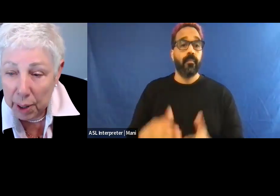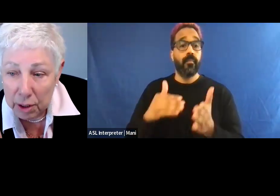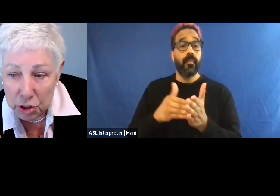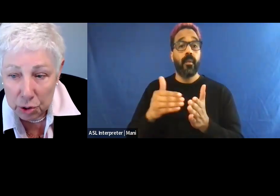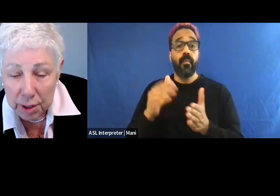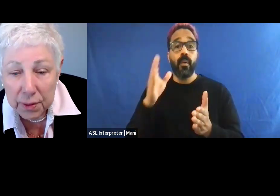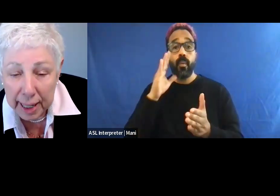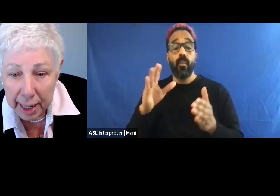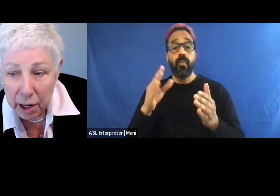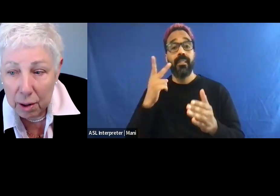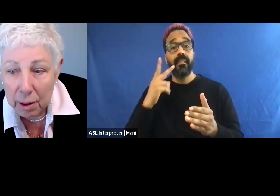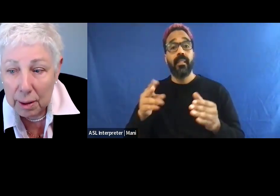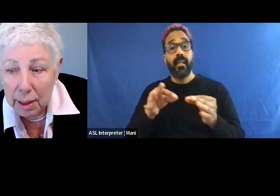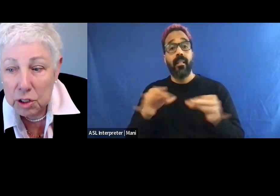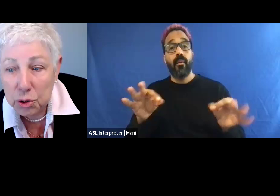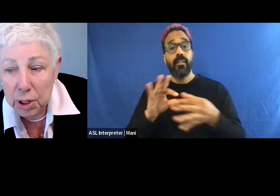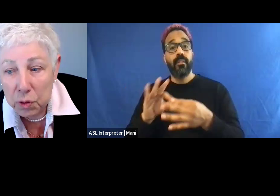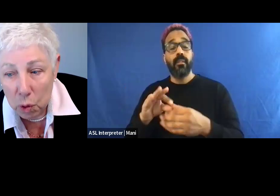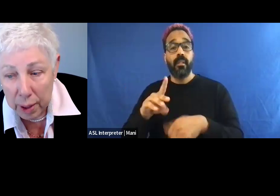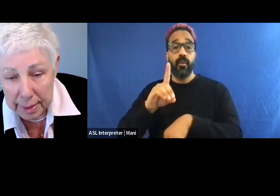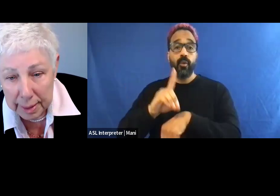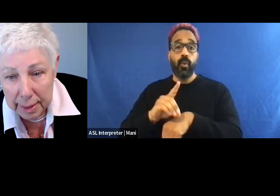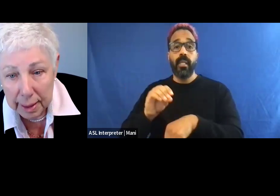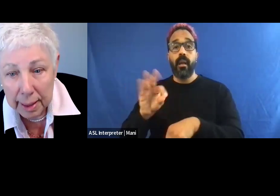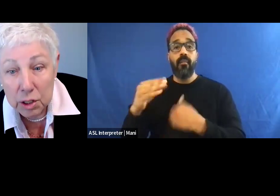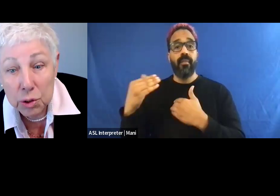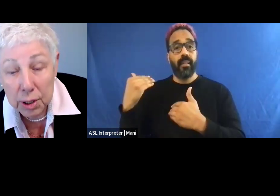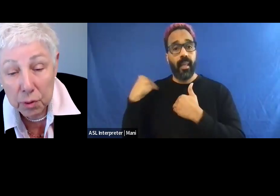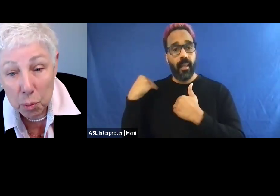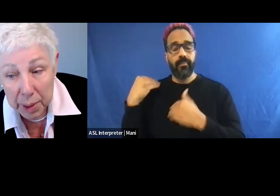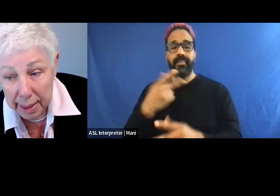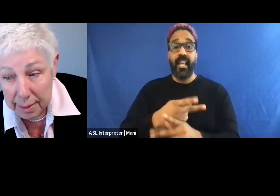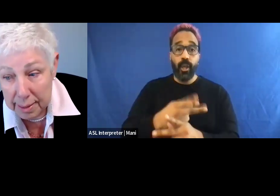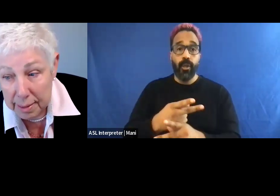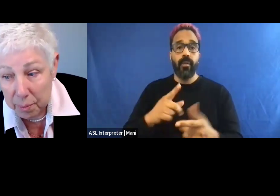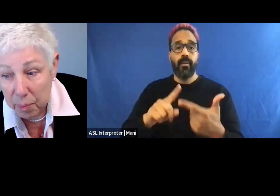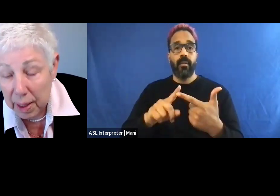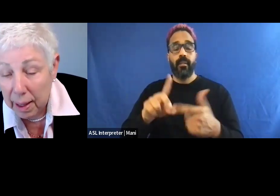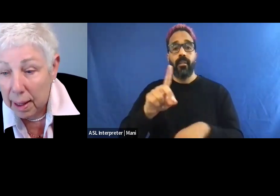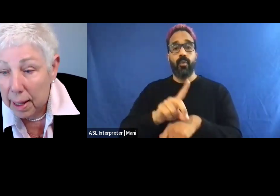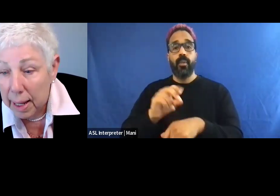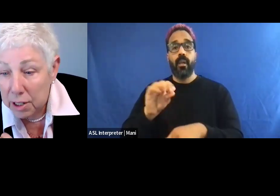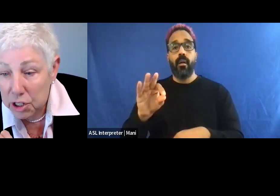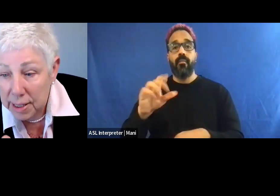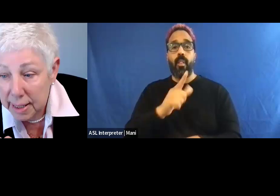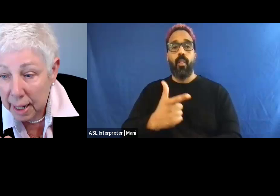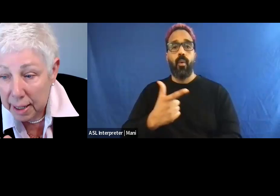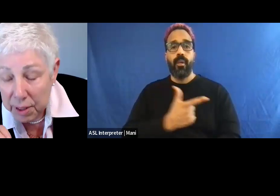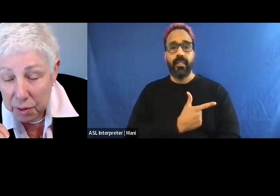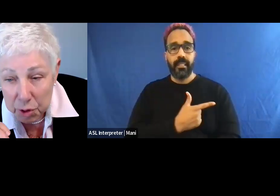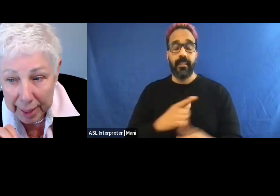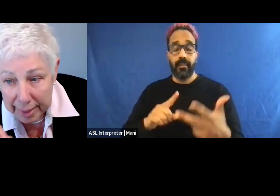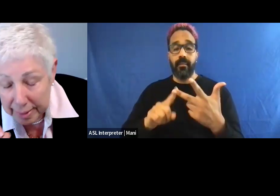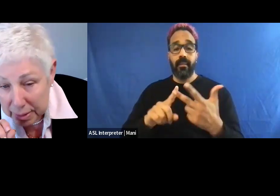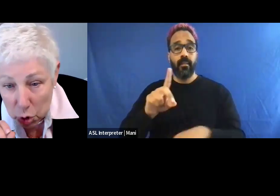language around a duty of care, a duty of loyalty, and a duty of obedience. And just to kind